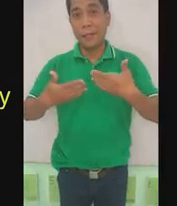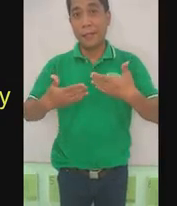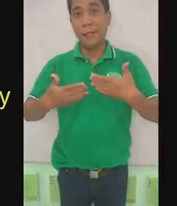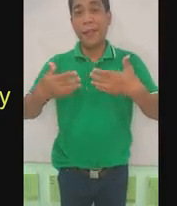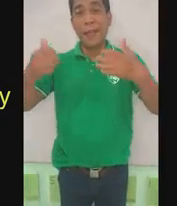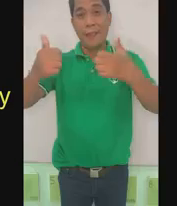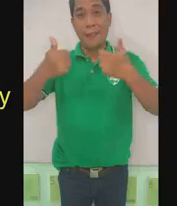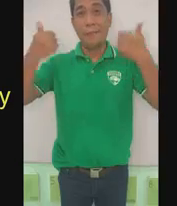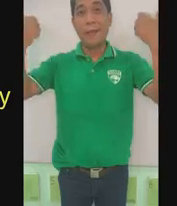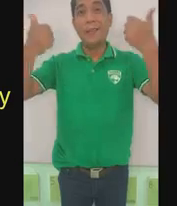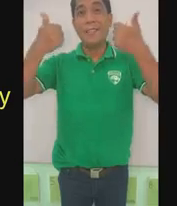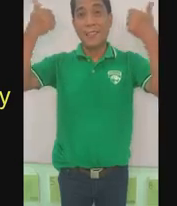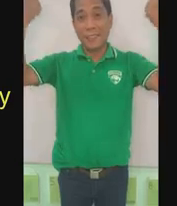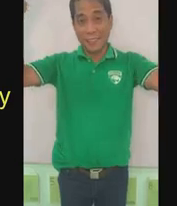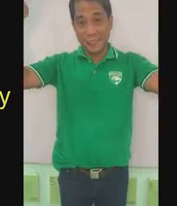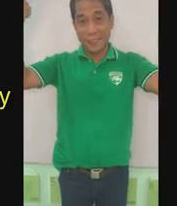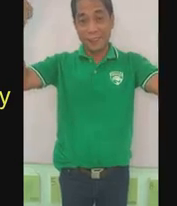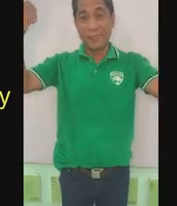happy anniversary